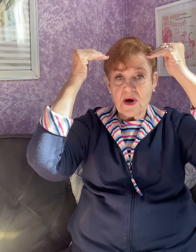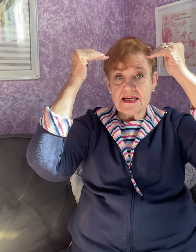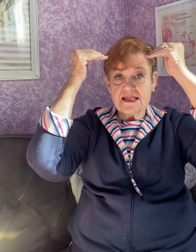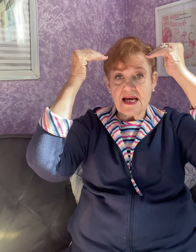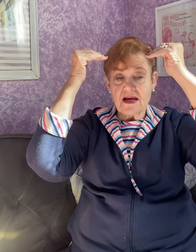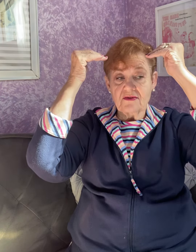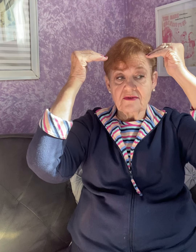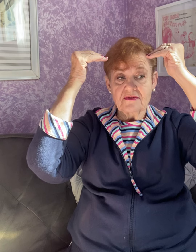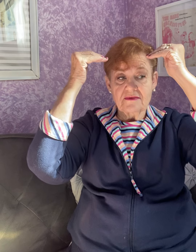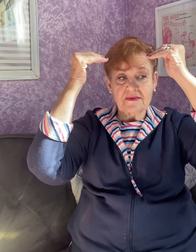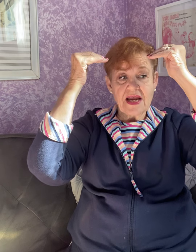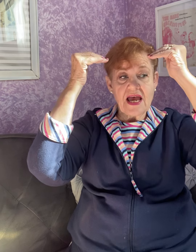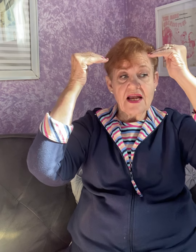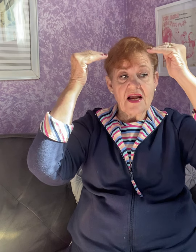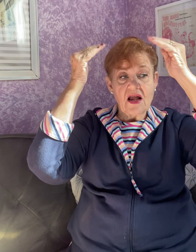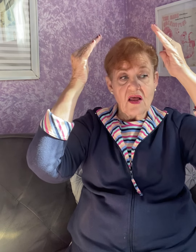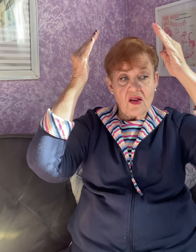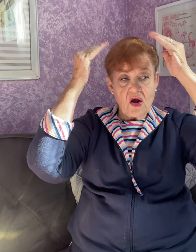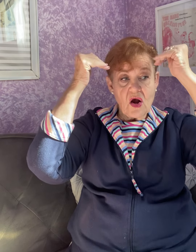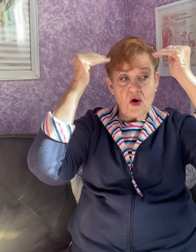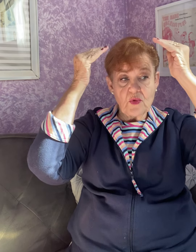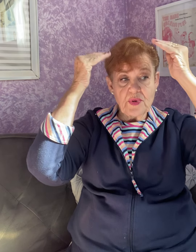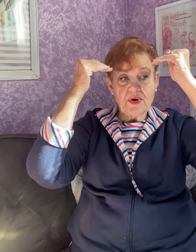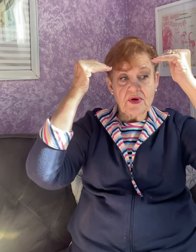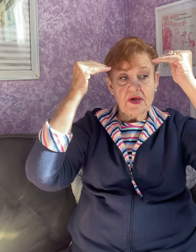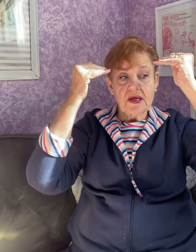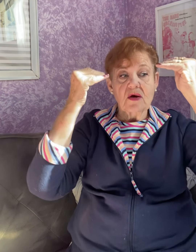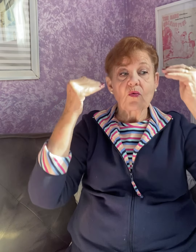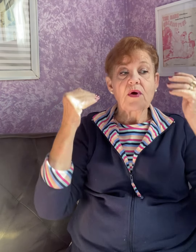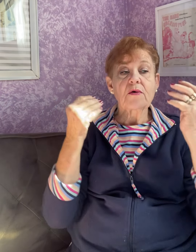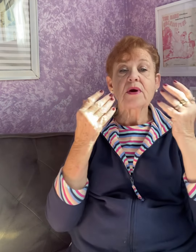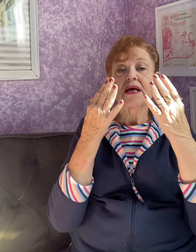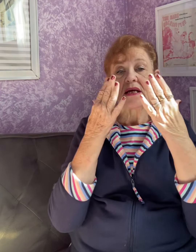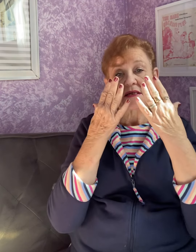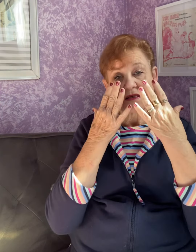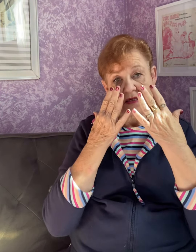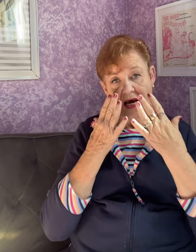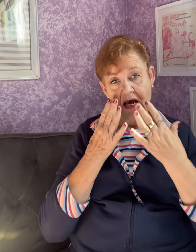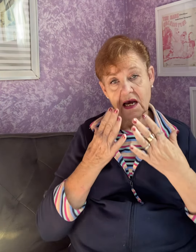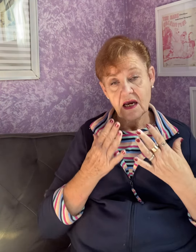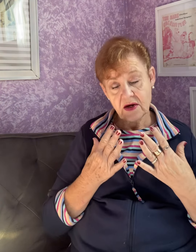Twice down. Okay. Hope. Weary is tired.